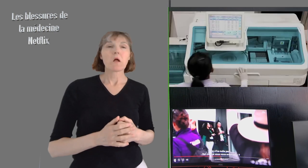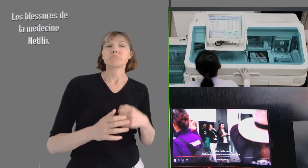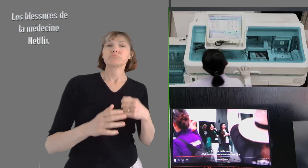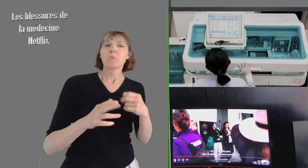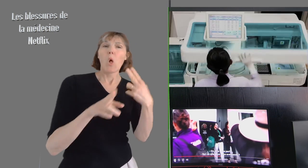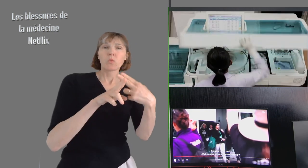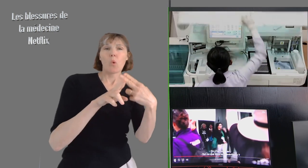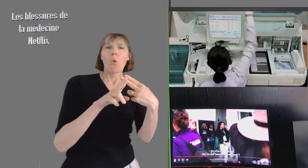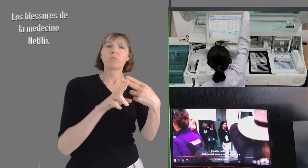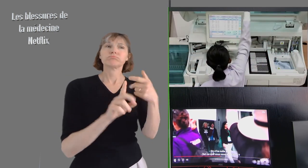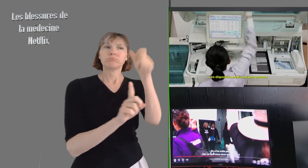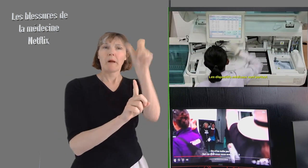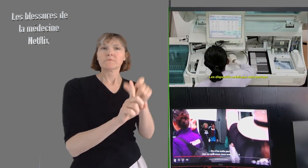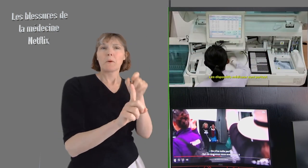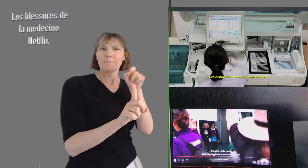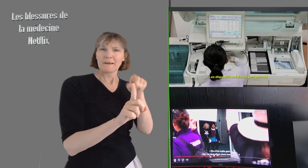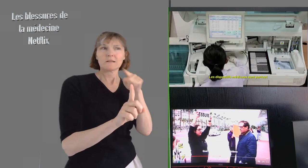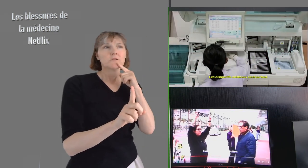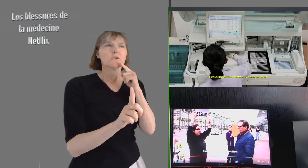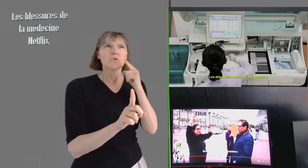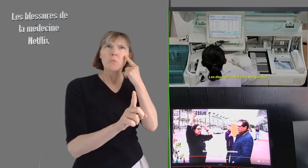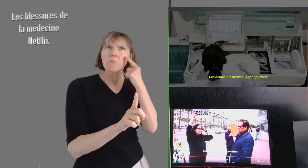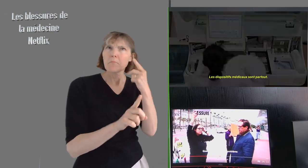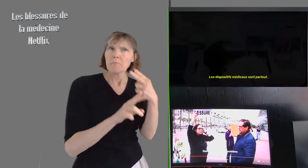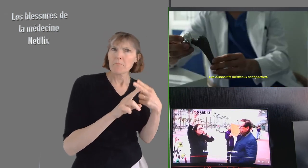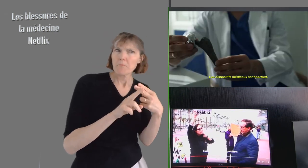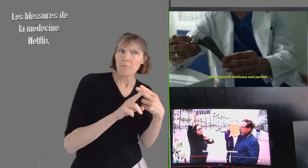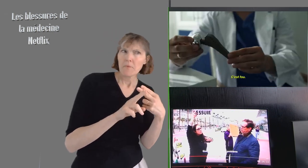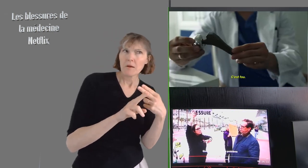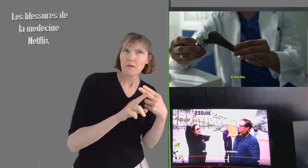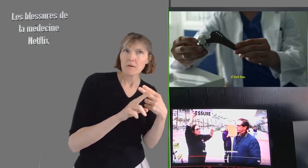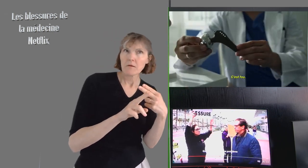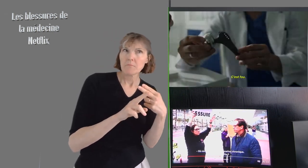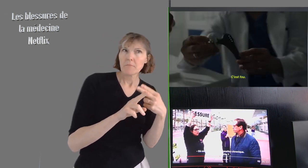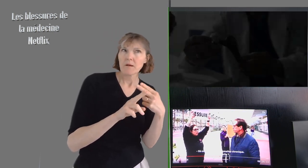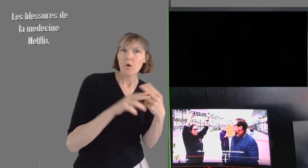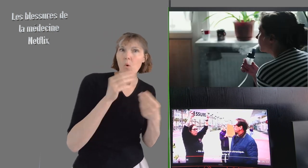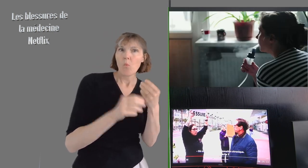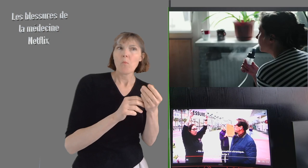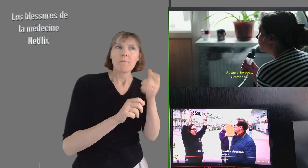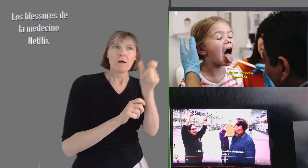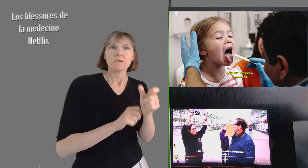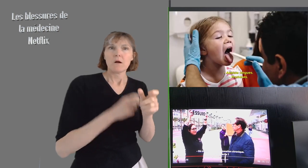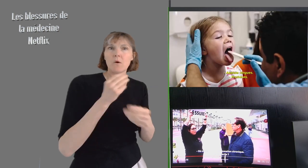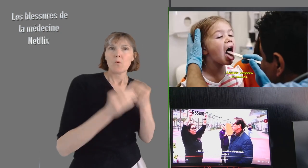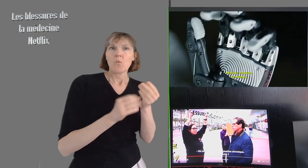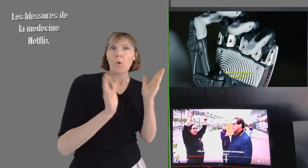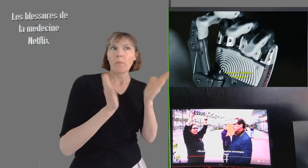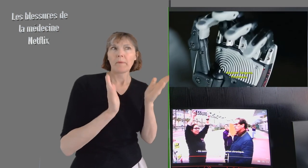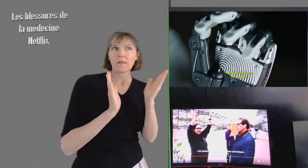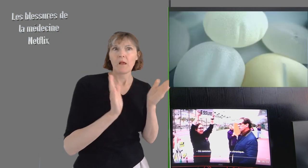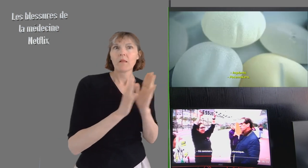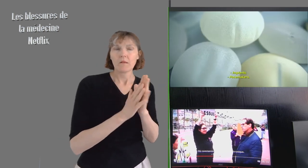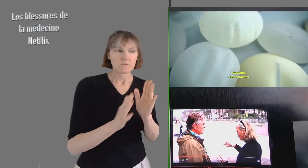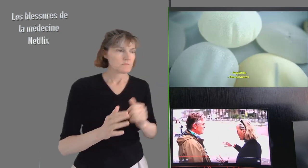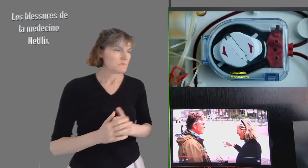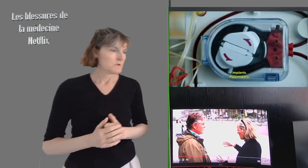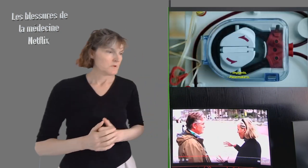We're not going anywhere. What is the main problem? You can choose. Where to start? Which chronic inflammation? The